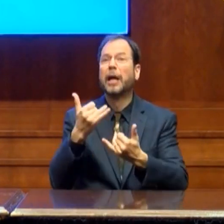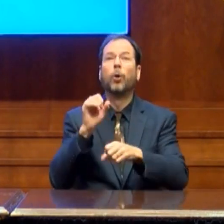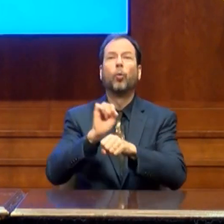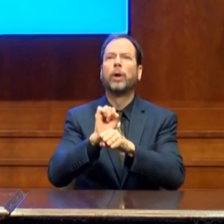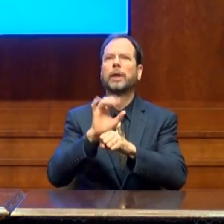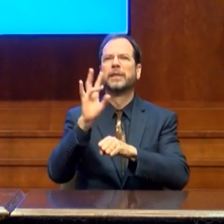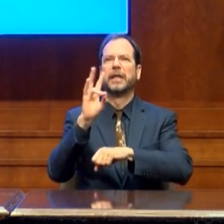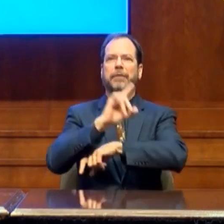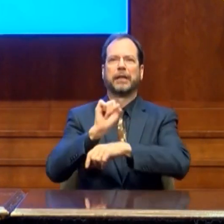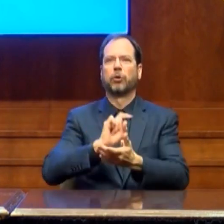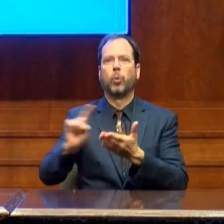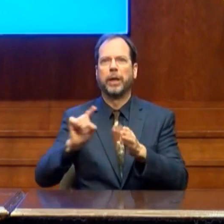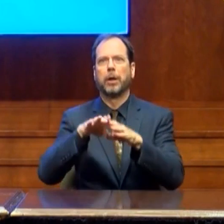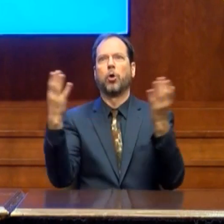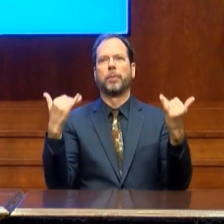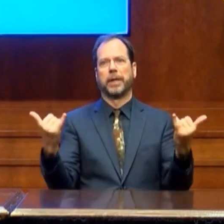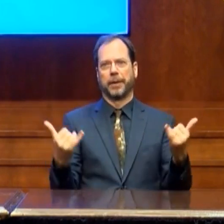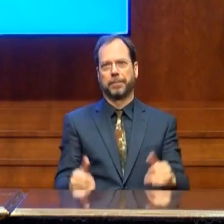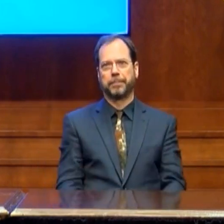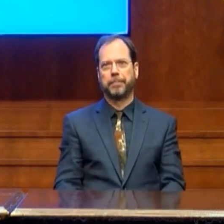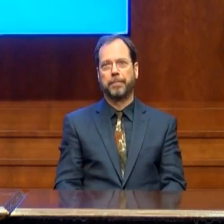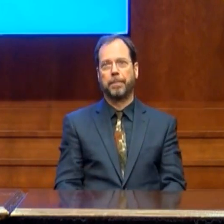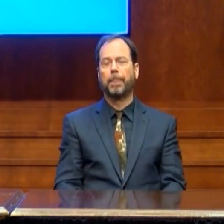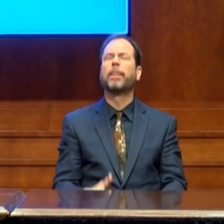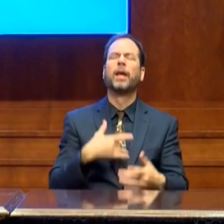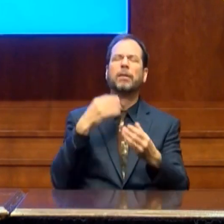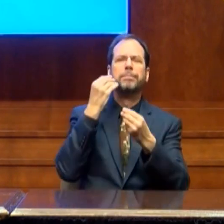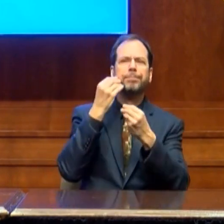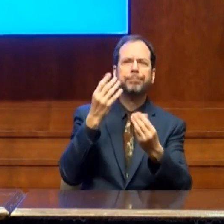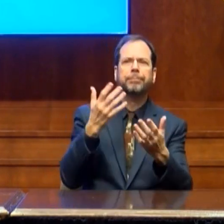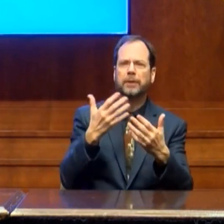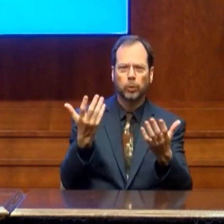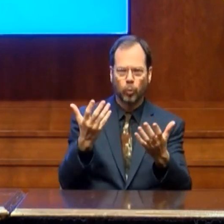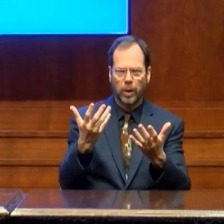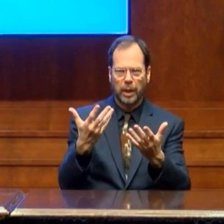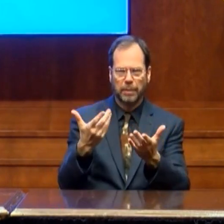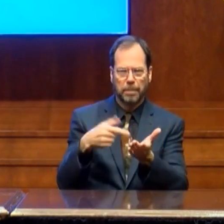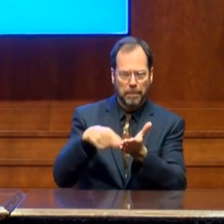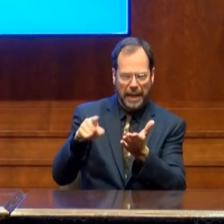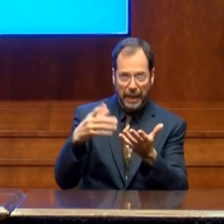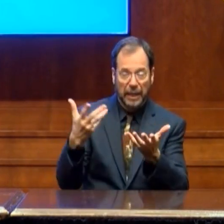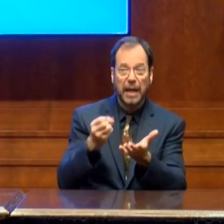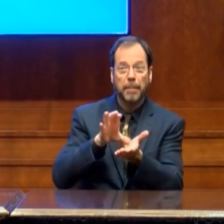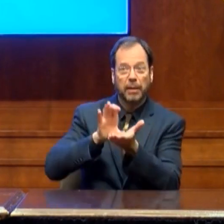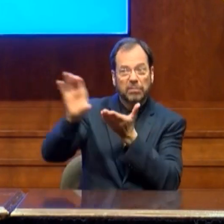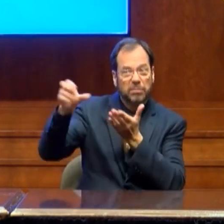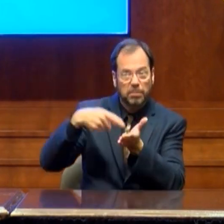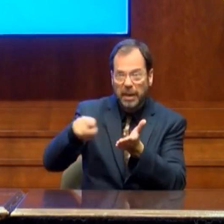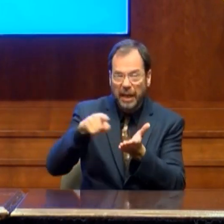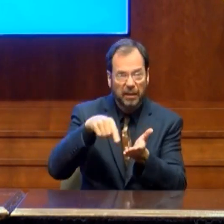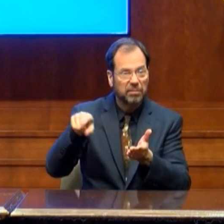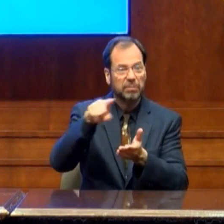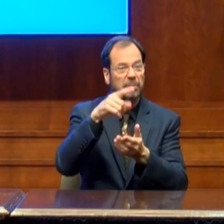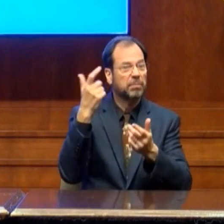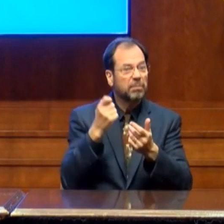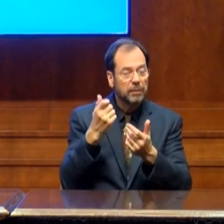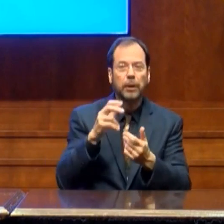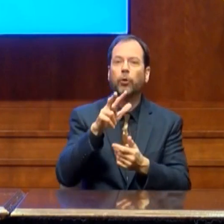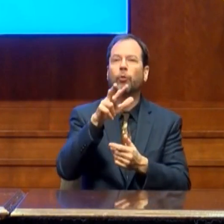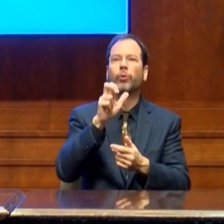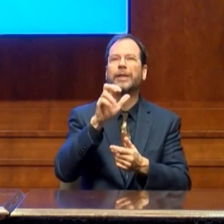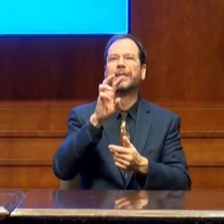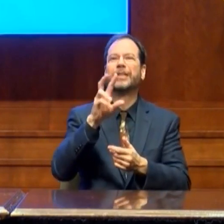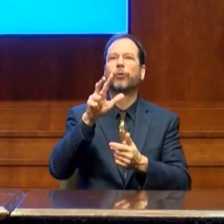working 7 days a week. Well, let me tell you about what's been paid. Already, there have